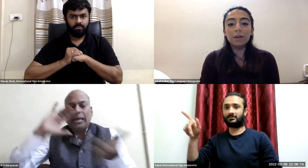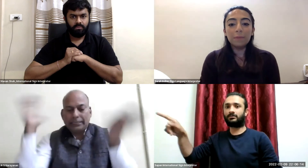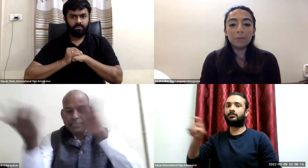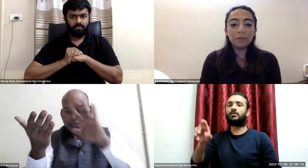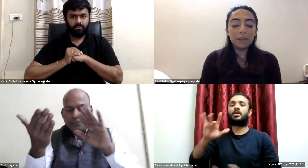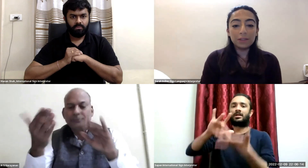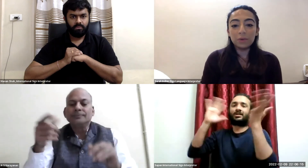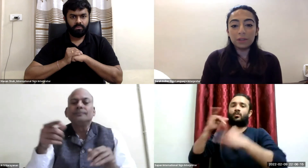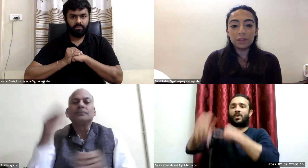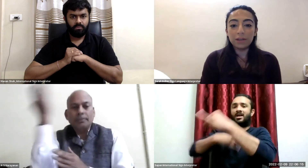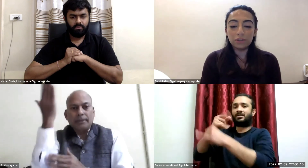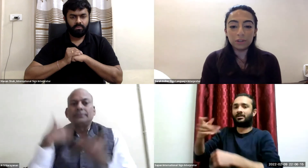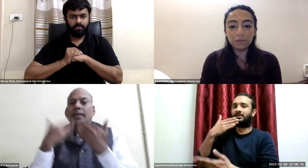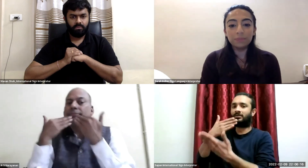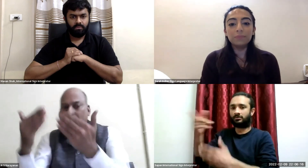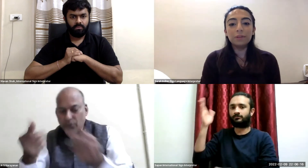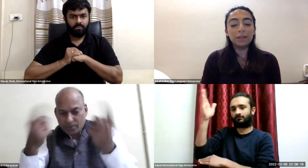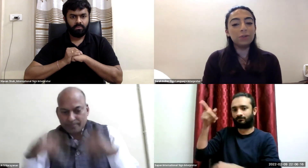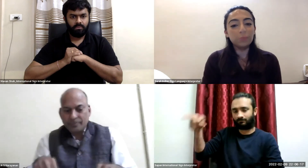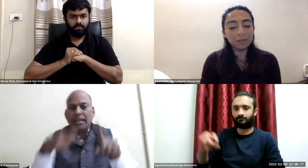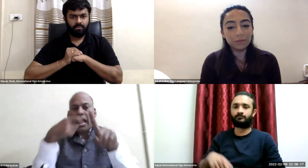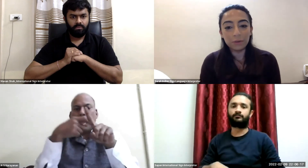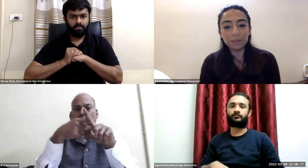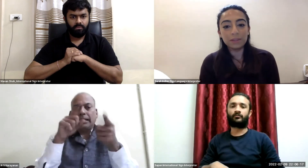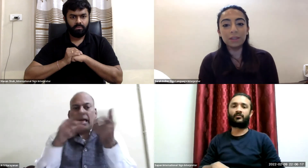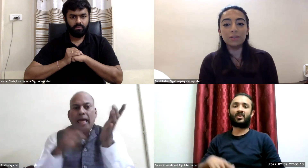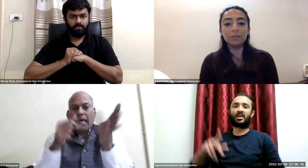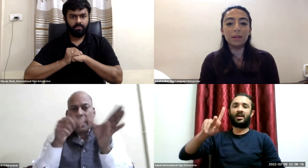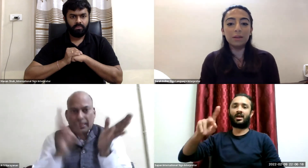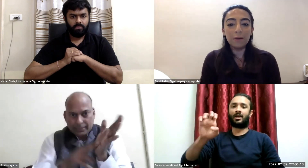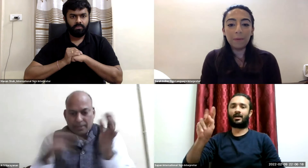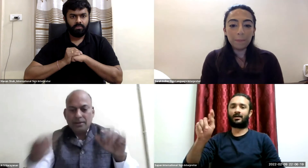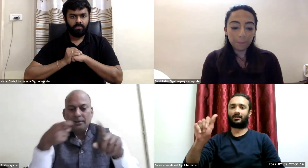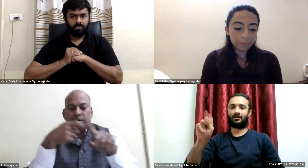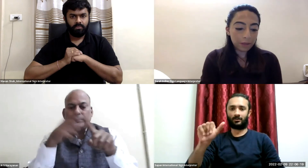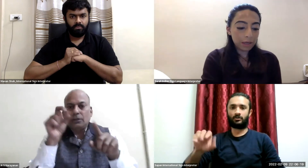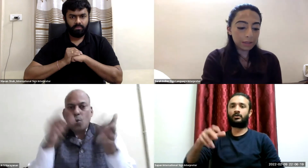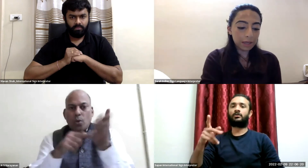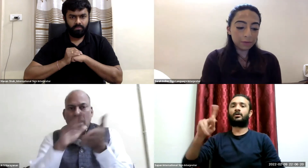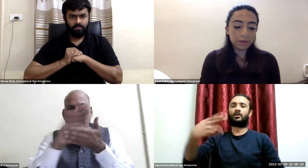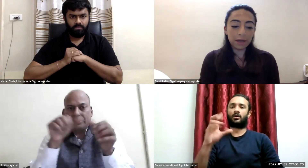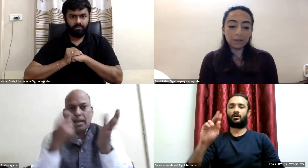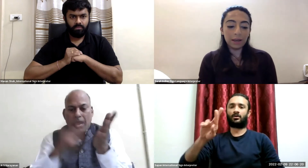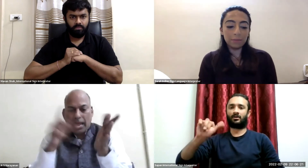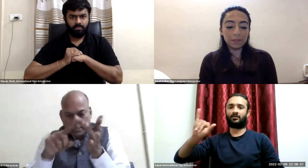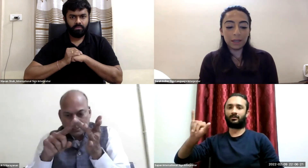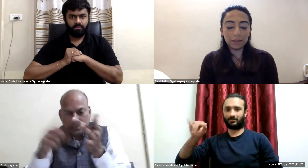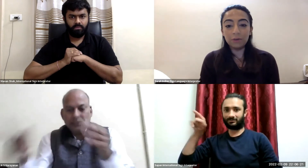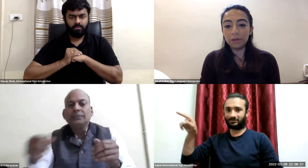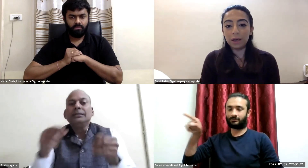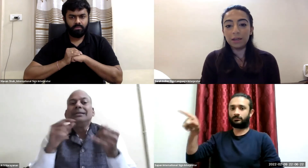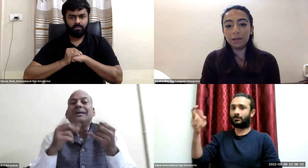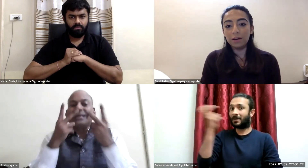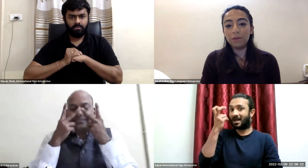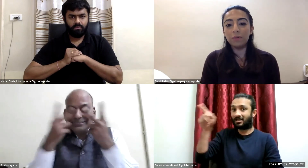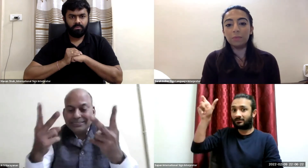Kumar, VSO International. Thank you so much for your presentation as well. Next, I would like to thank Mr.